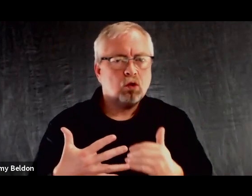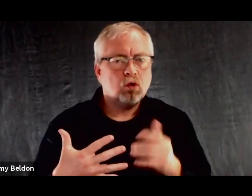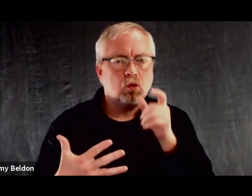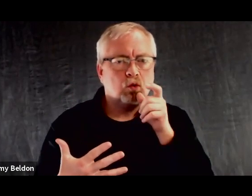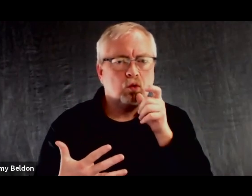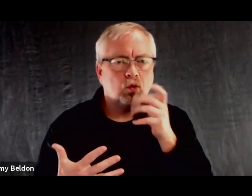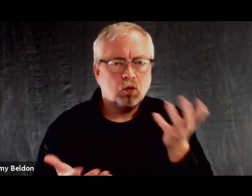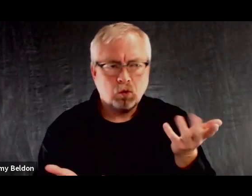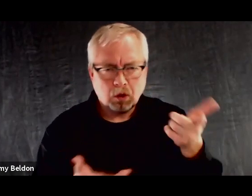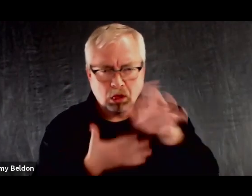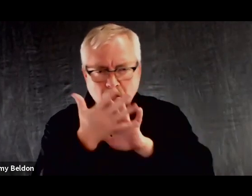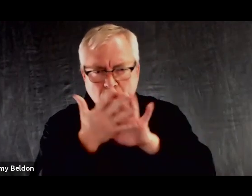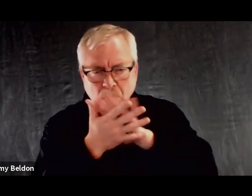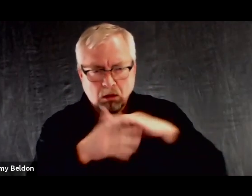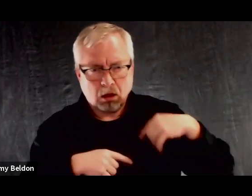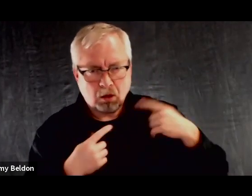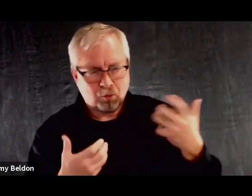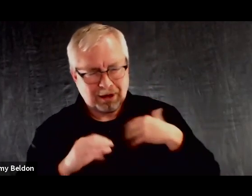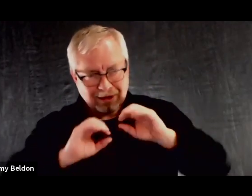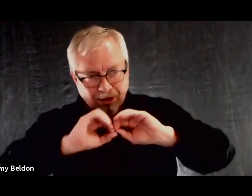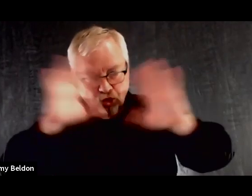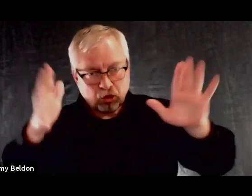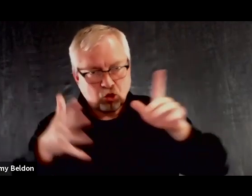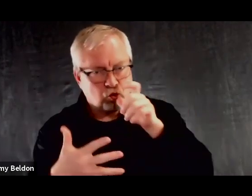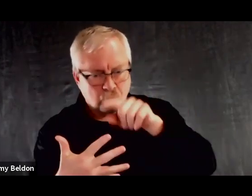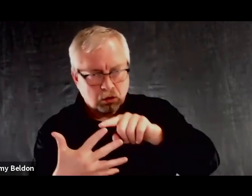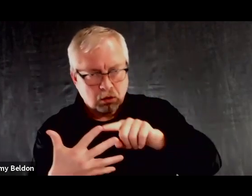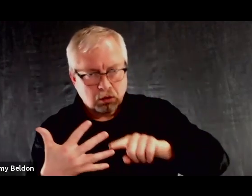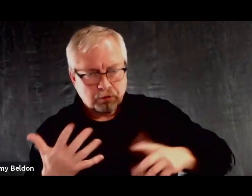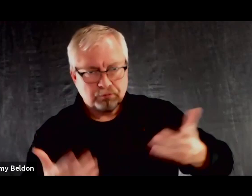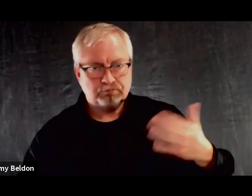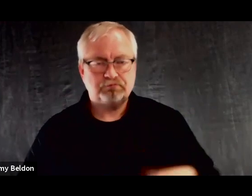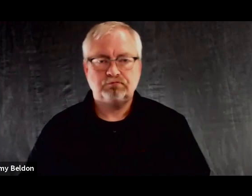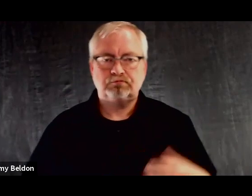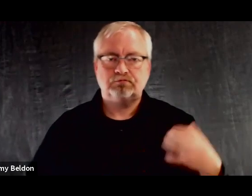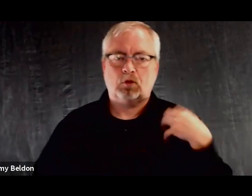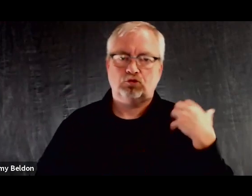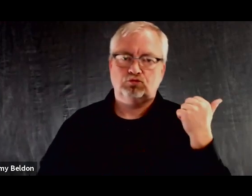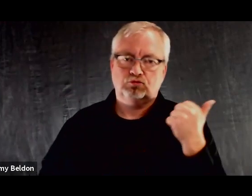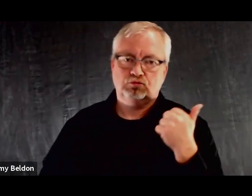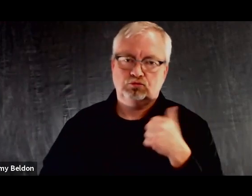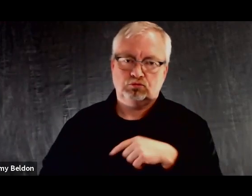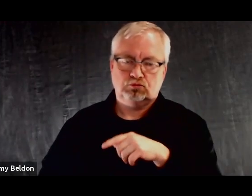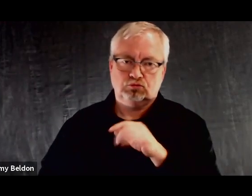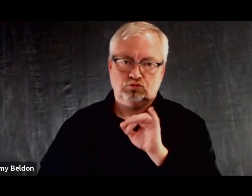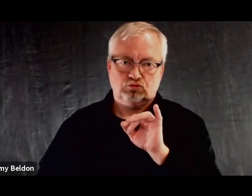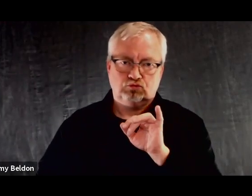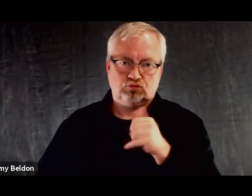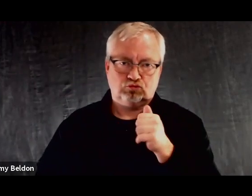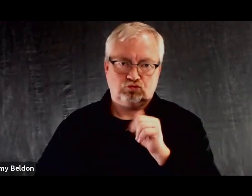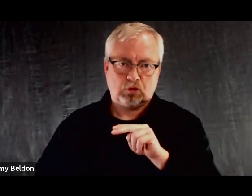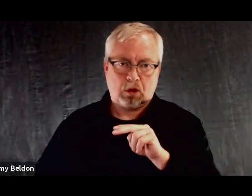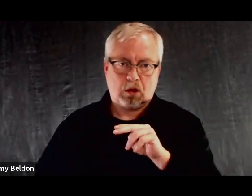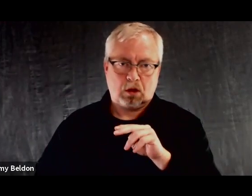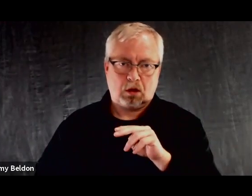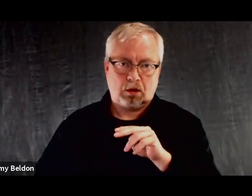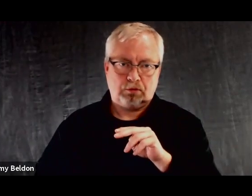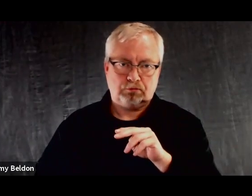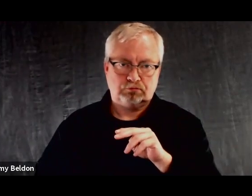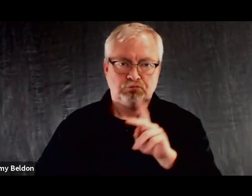list? We will be working with partners in healthcare to have more conversations about that.